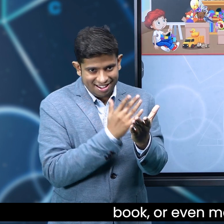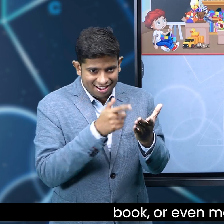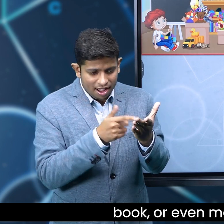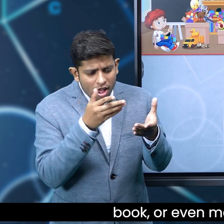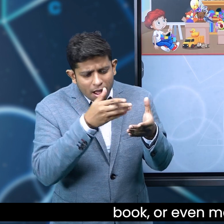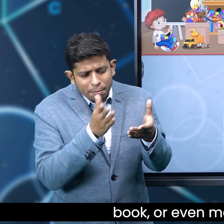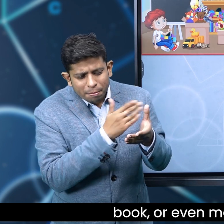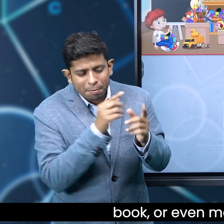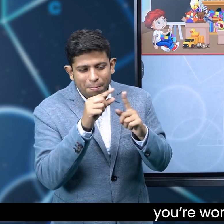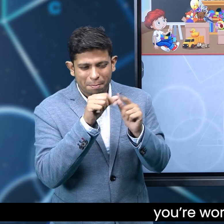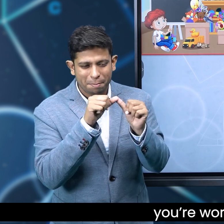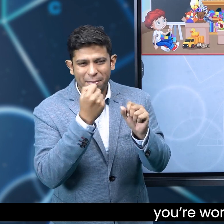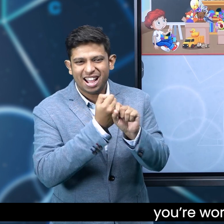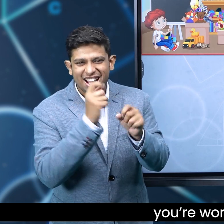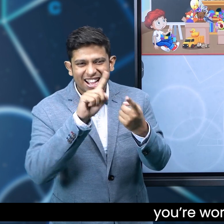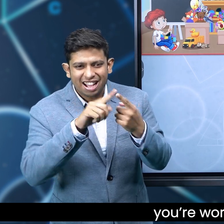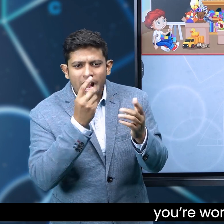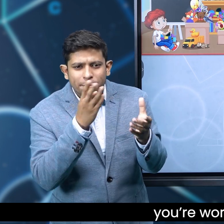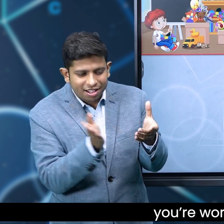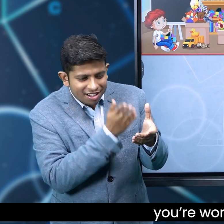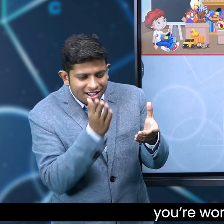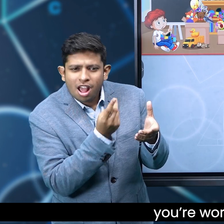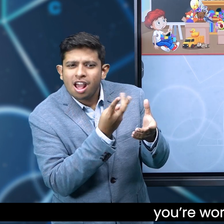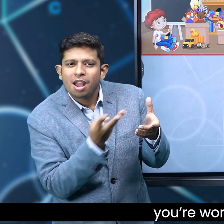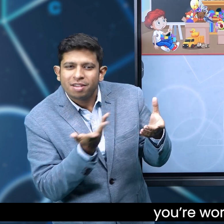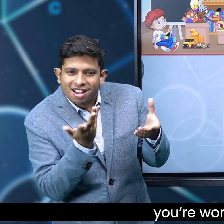game, you're working with whole numbers.